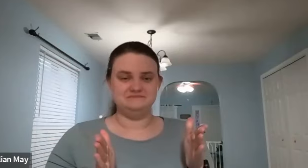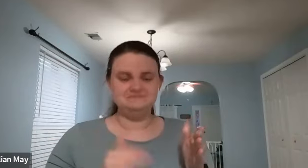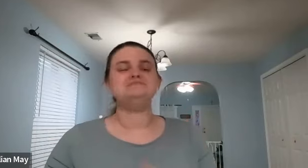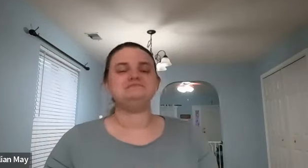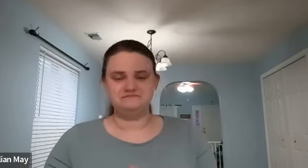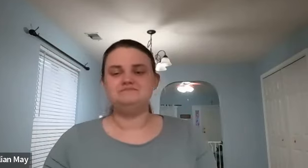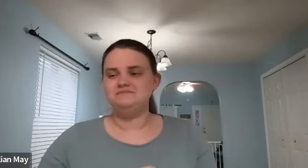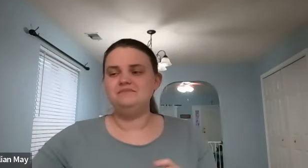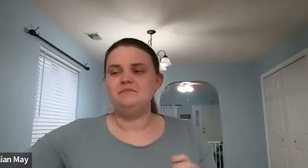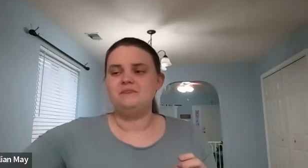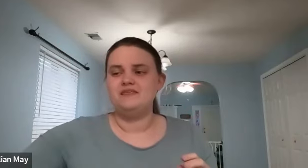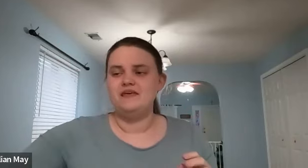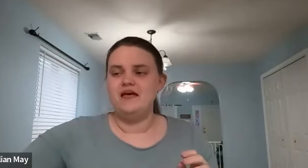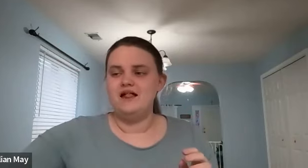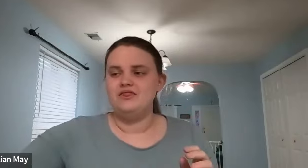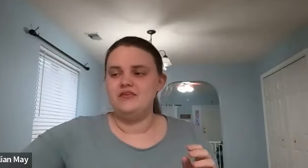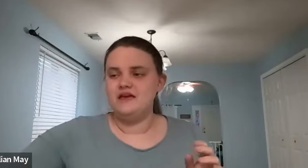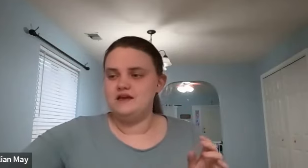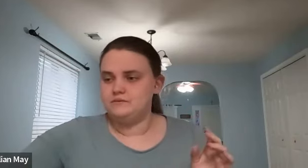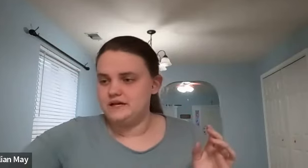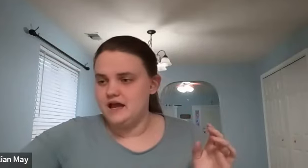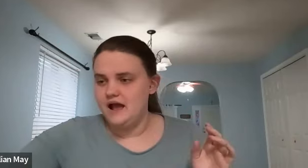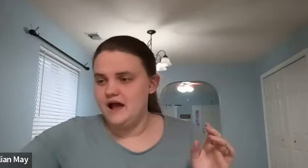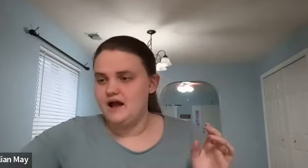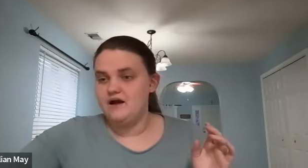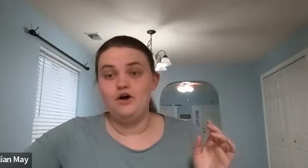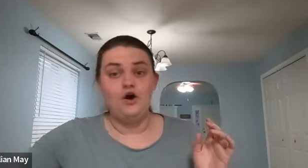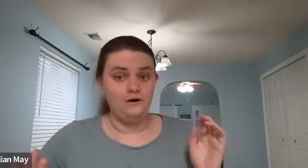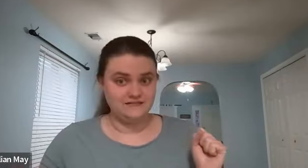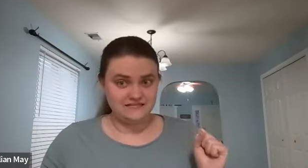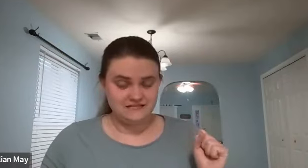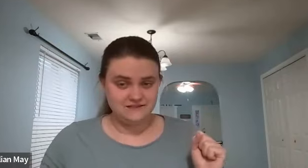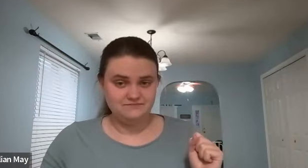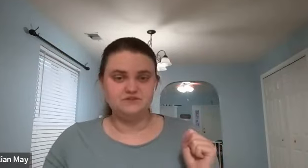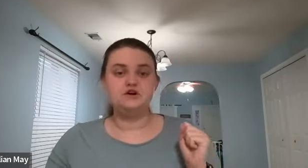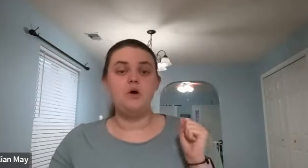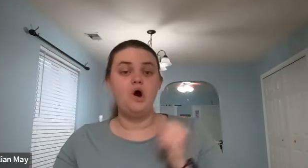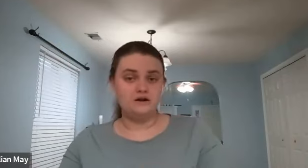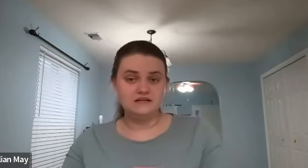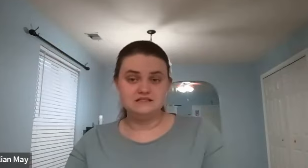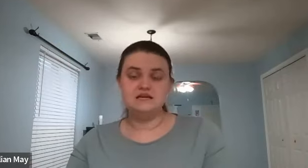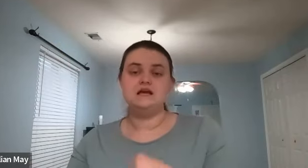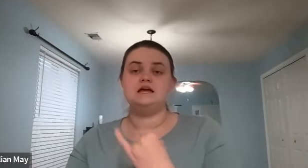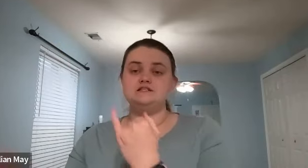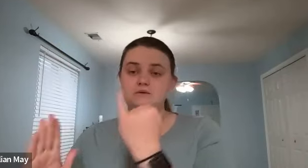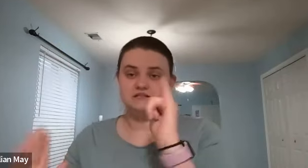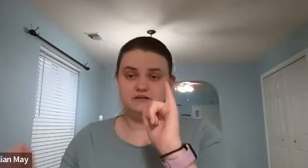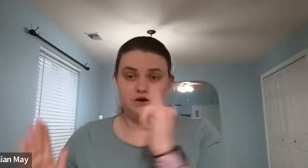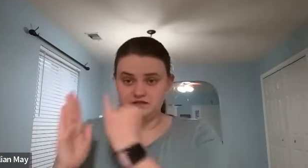Then we have artist. So artist is going to be the sign